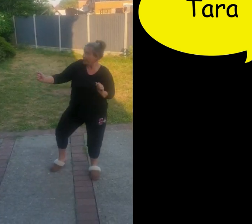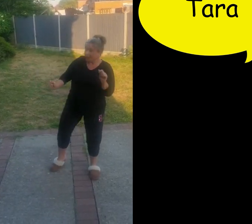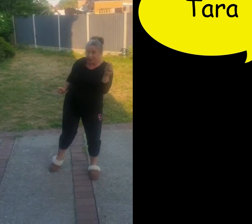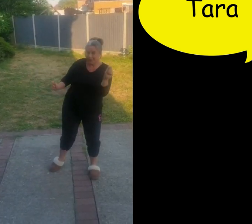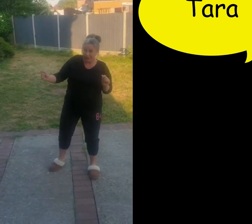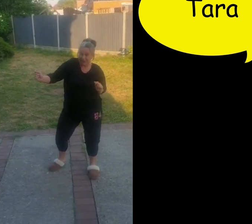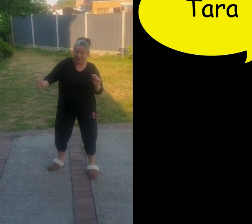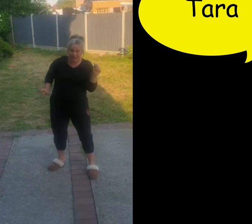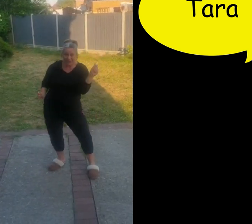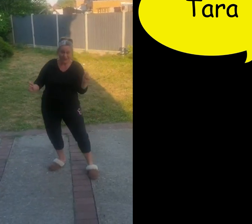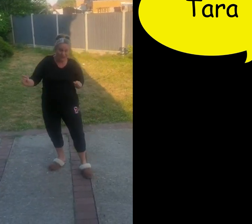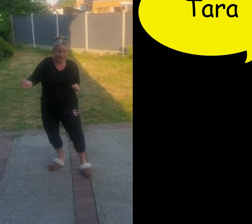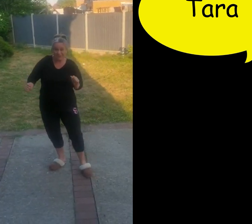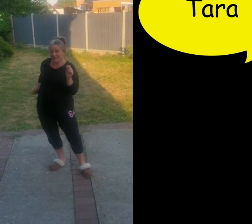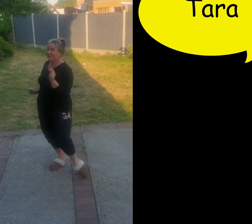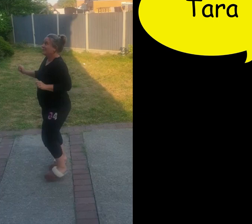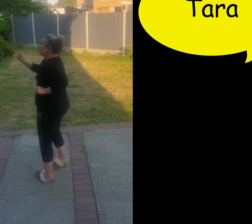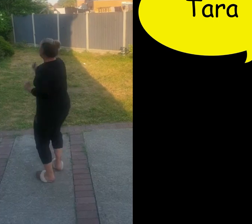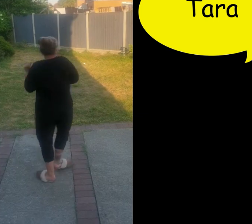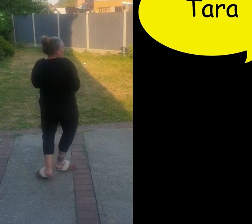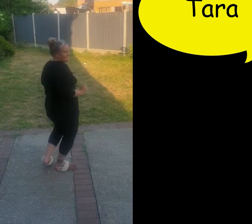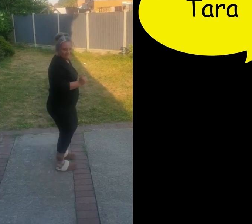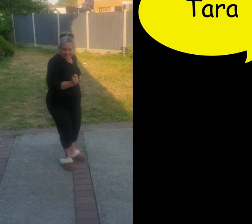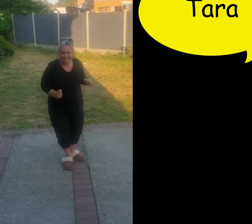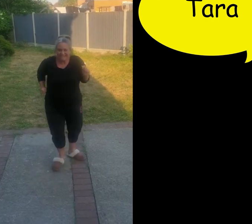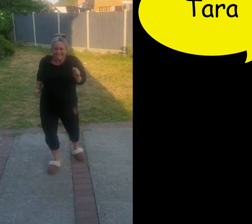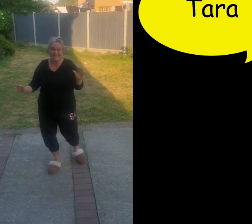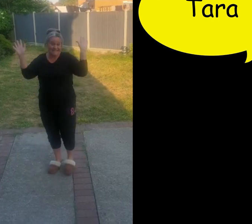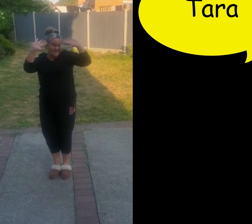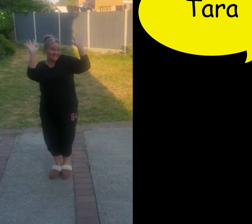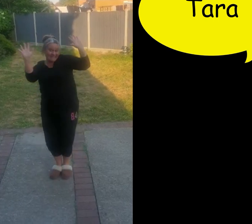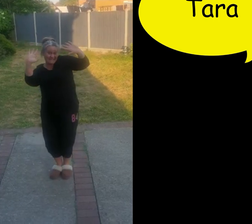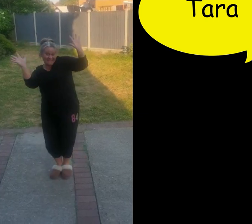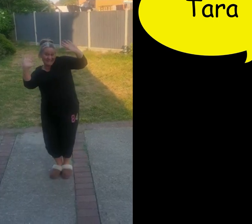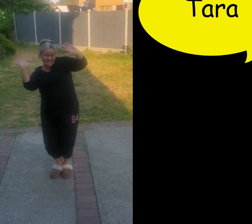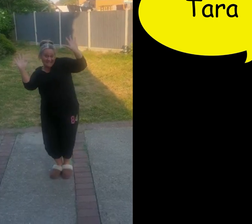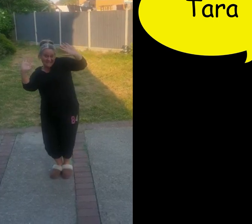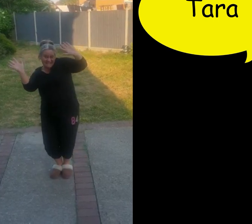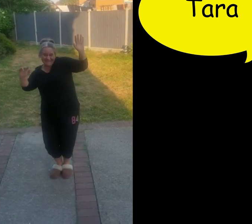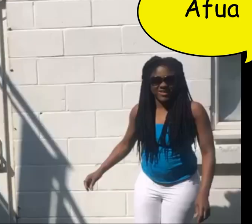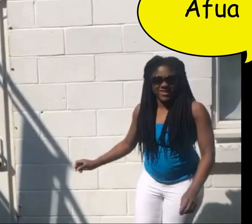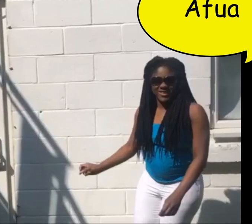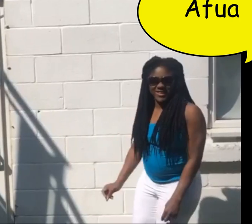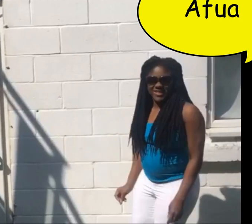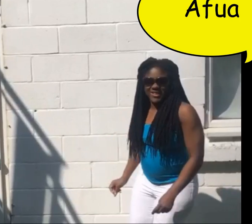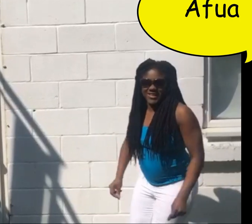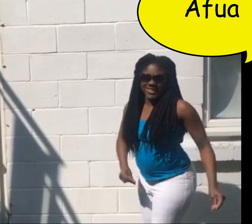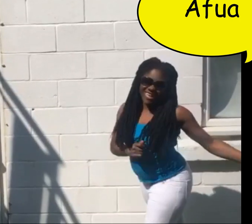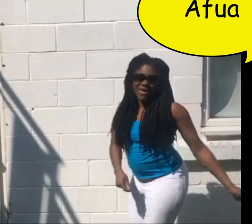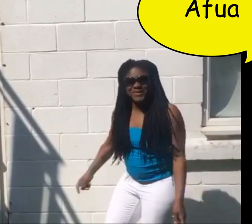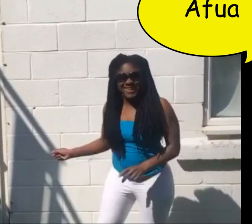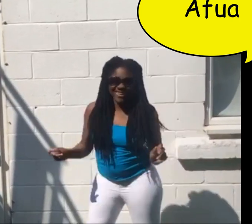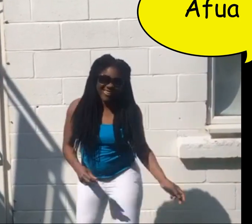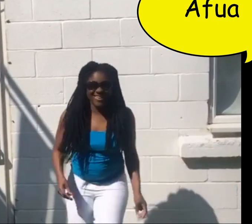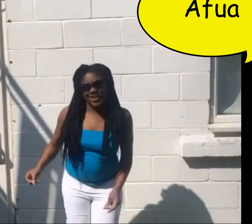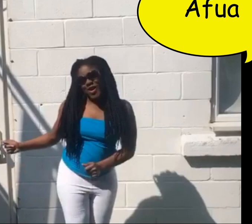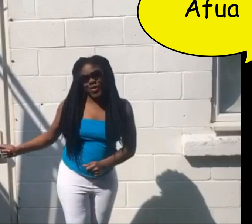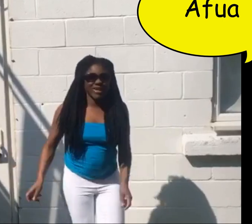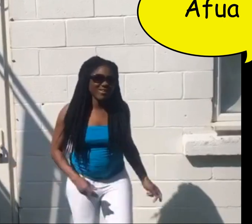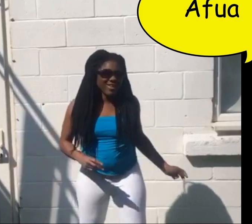along if you feel like a room without a roof Because I'm happy Clap along if you feel